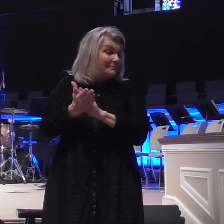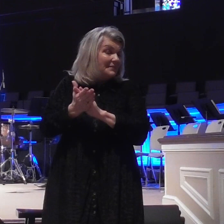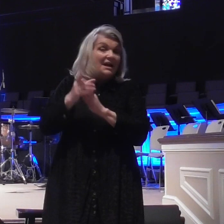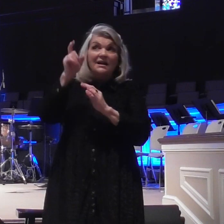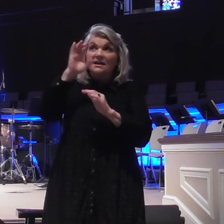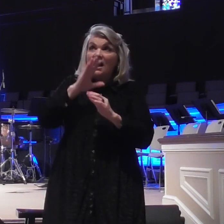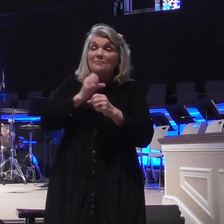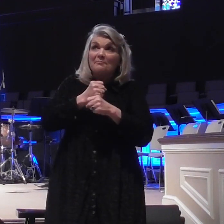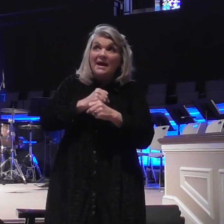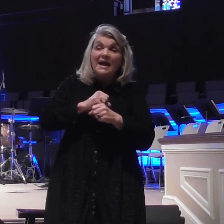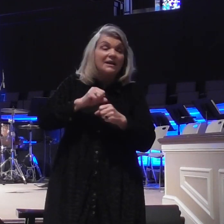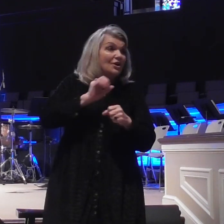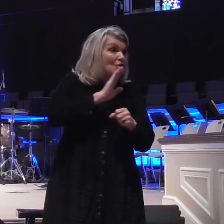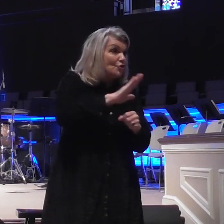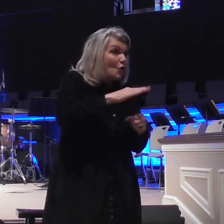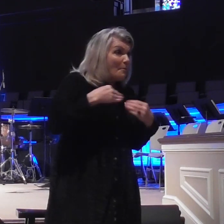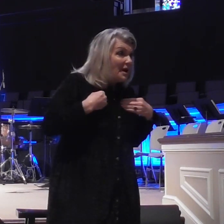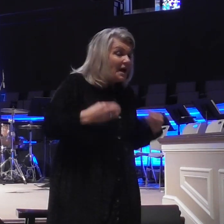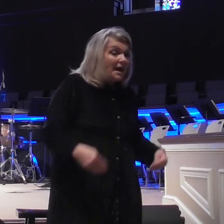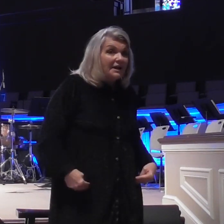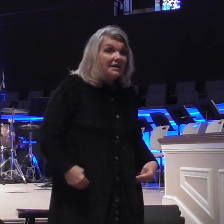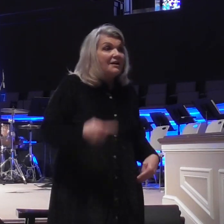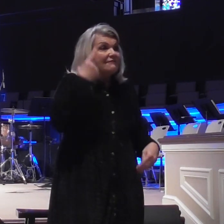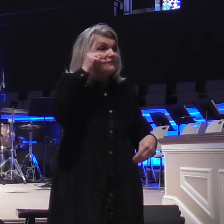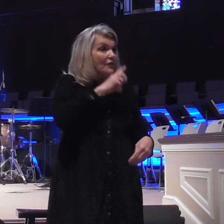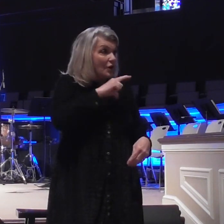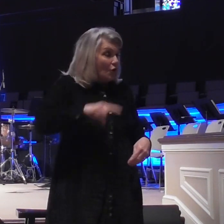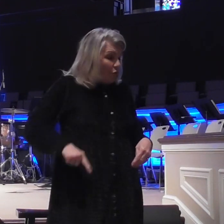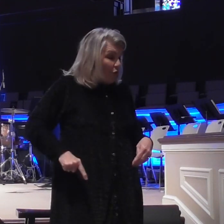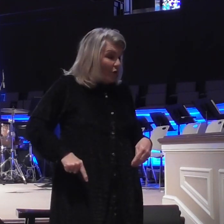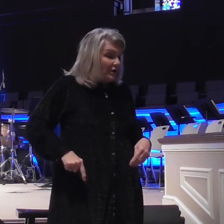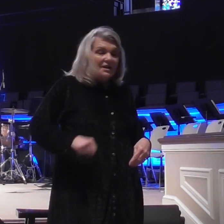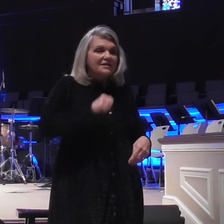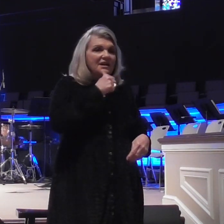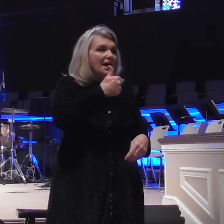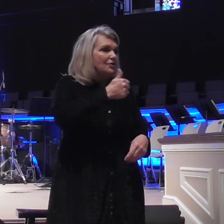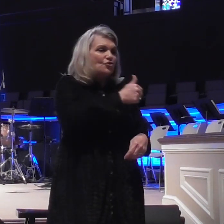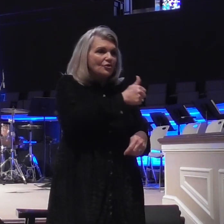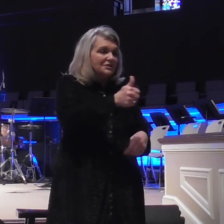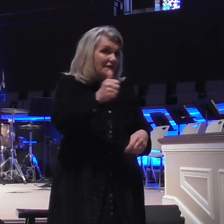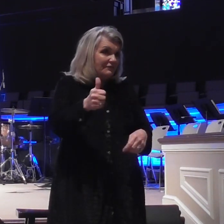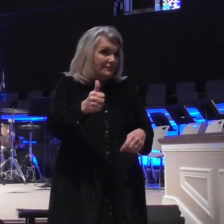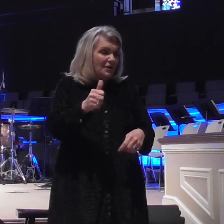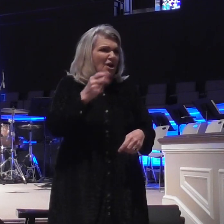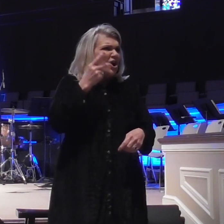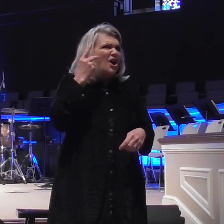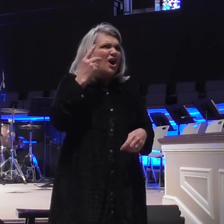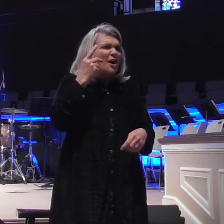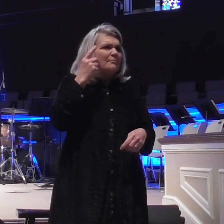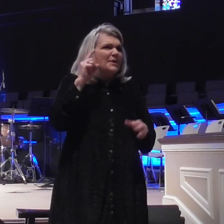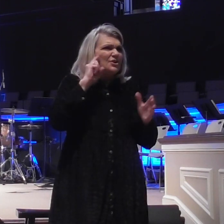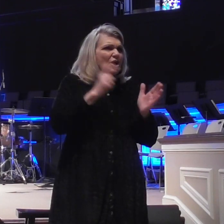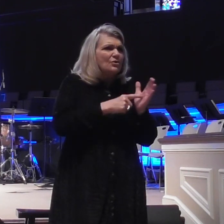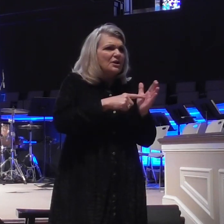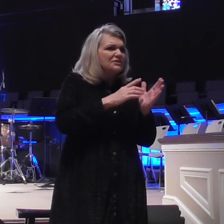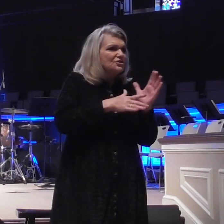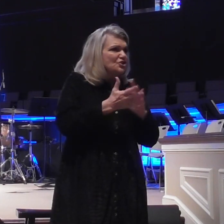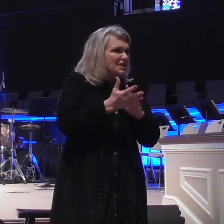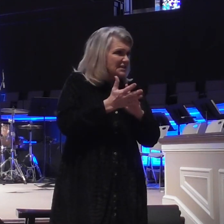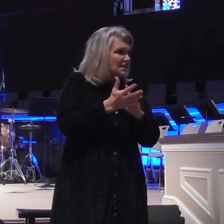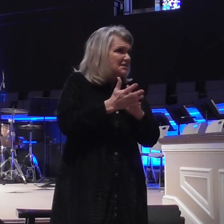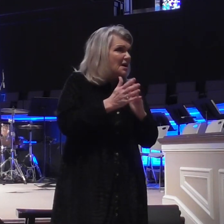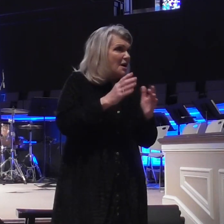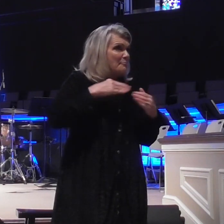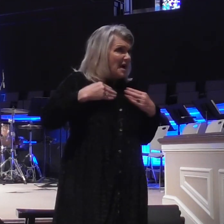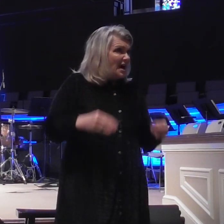body is the Lord's. It's a temple. It's created for a higher purpose. Look at Christ and look at Christ's body. And when he lived in alignment with his purpose, he was redemptive